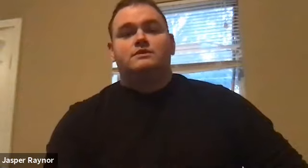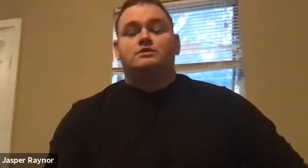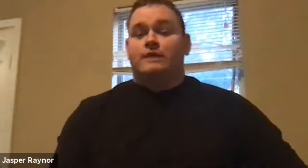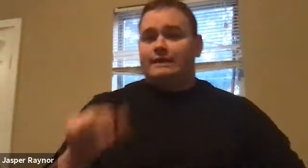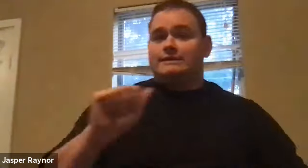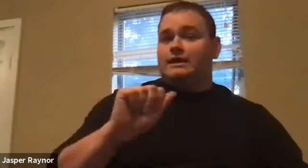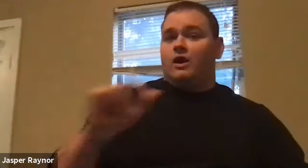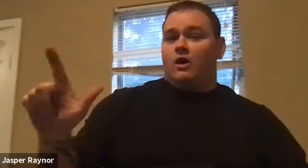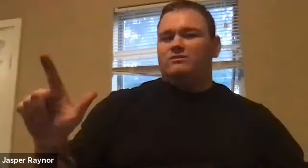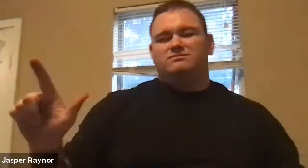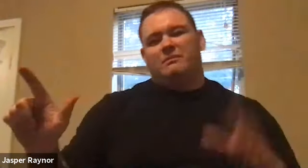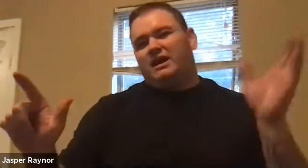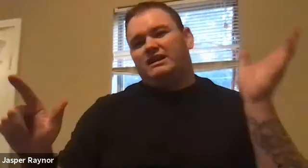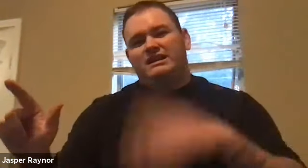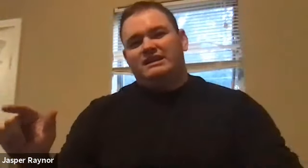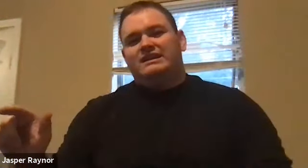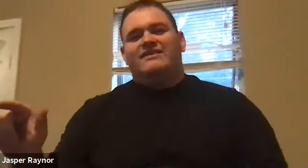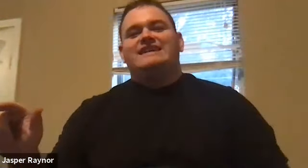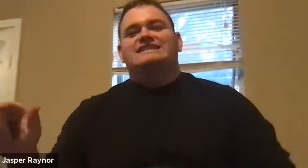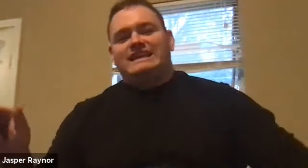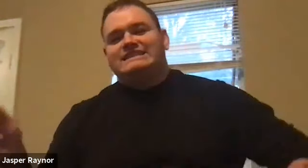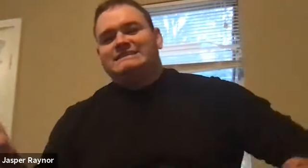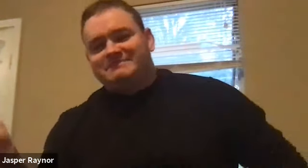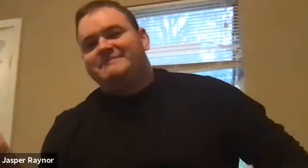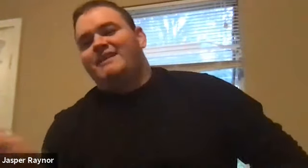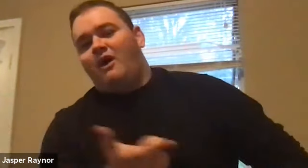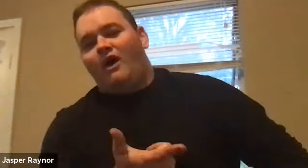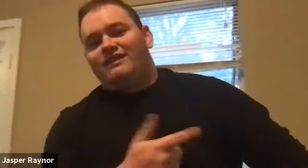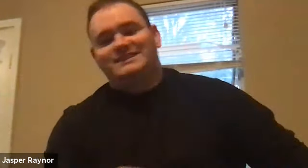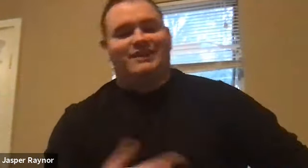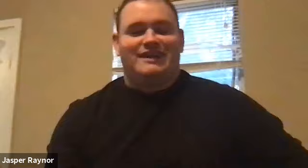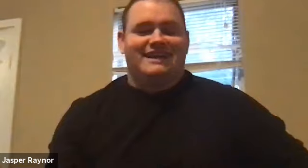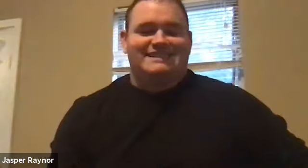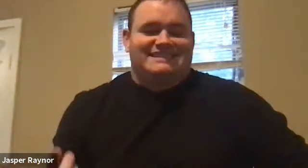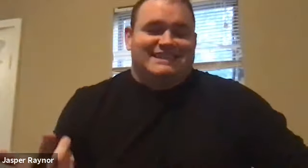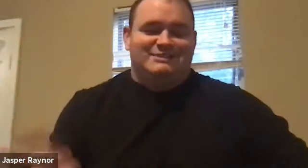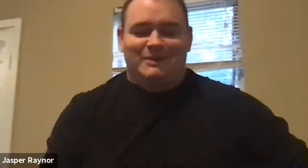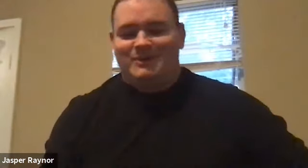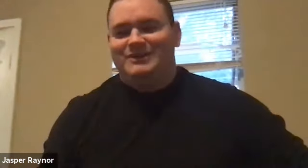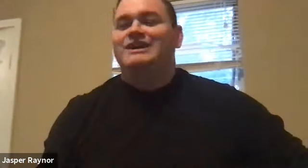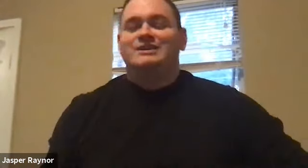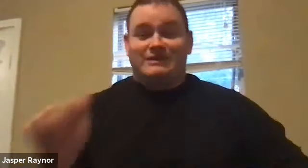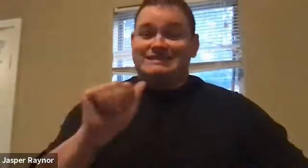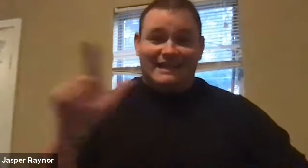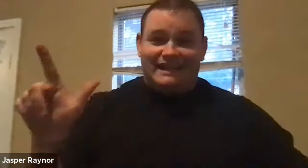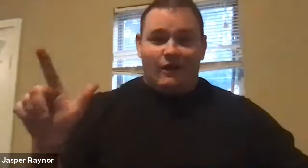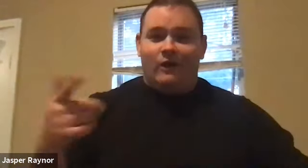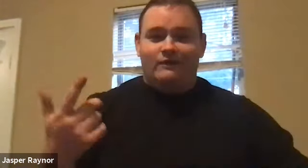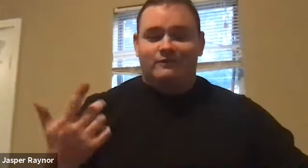You can sign all, but that's lazy. Not really lazy, it's how you spell the word. You can say all if you